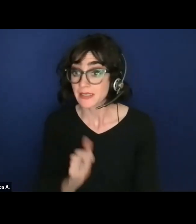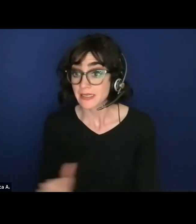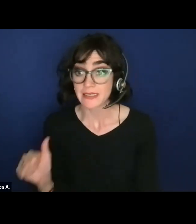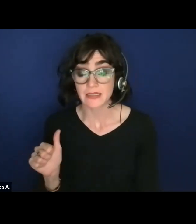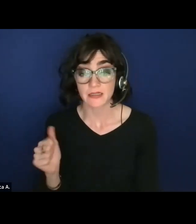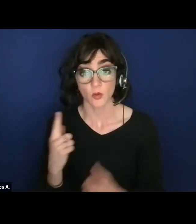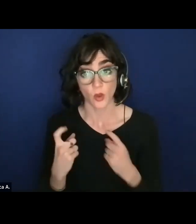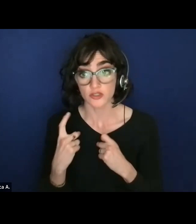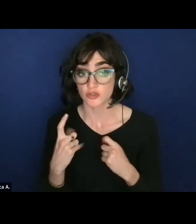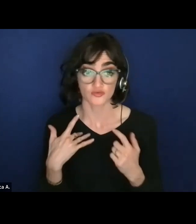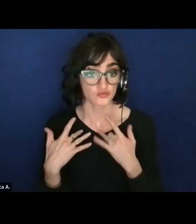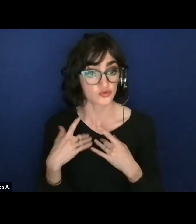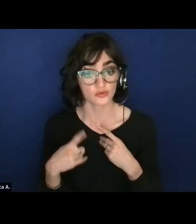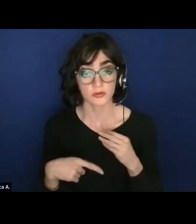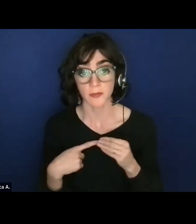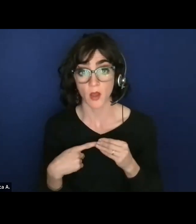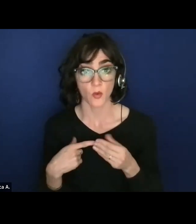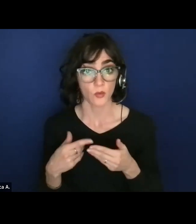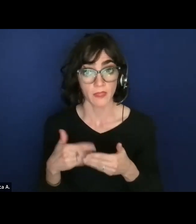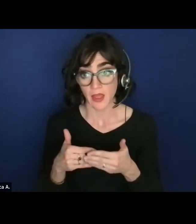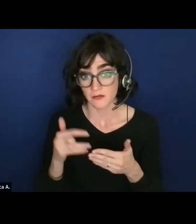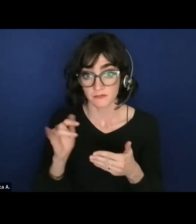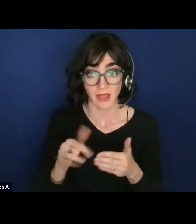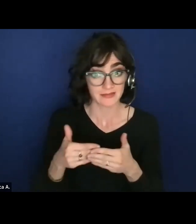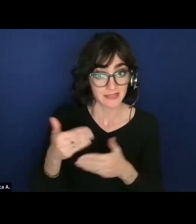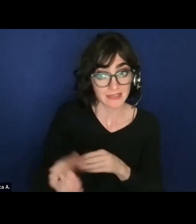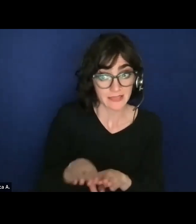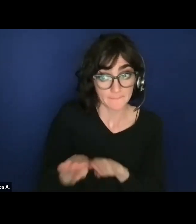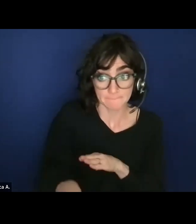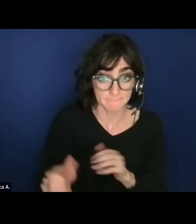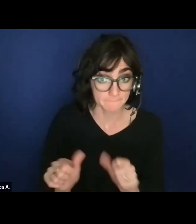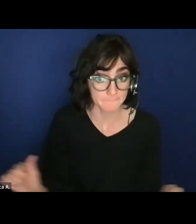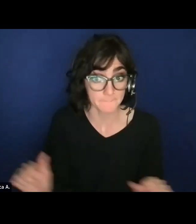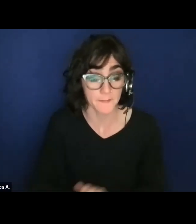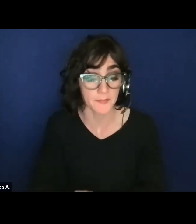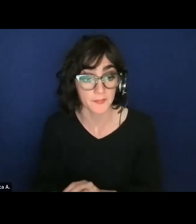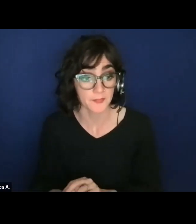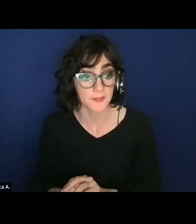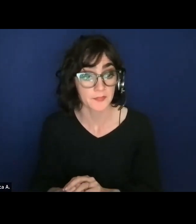questions about or concerns about that as a next step?